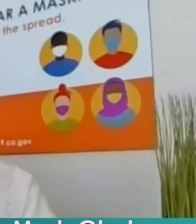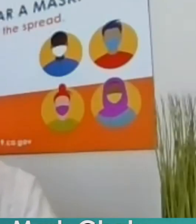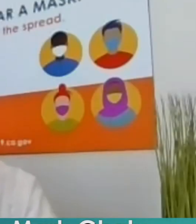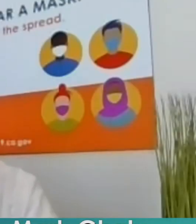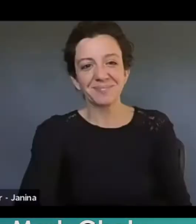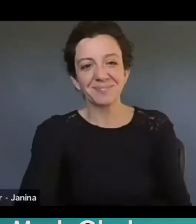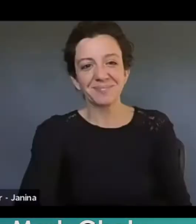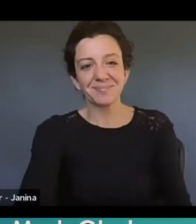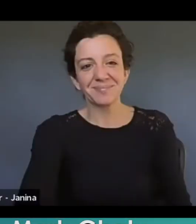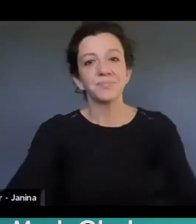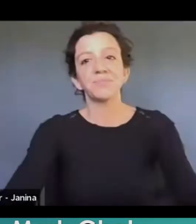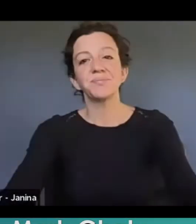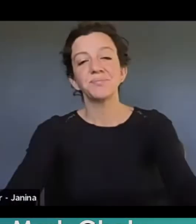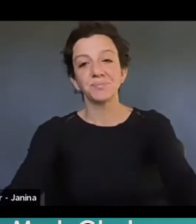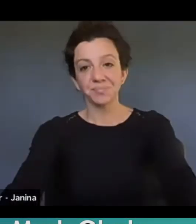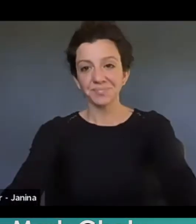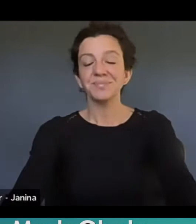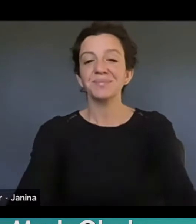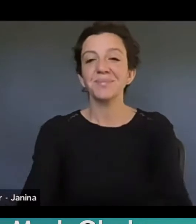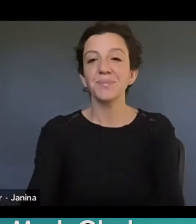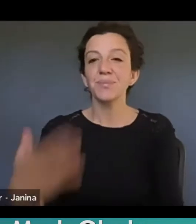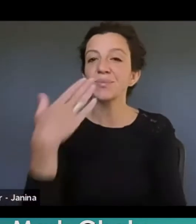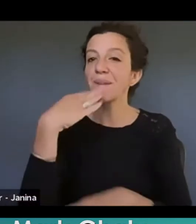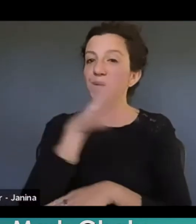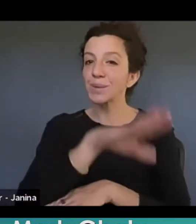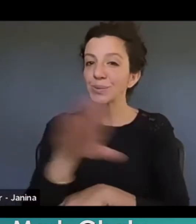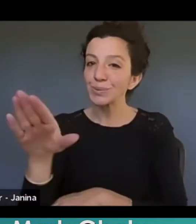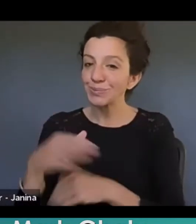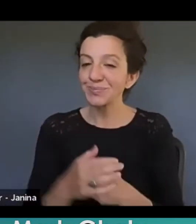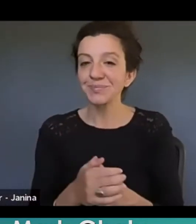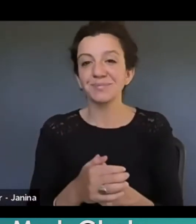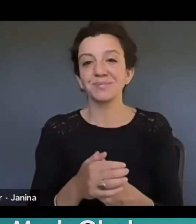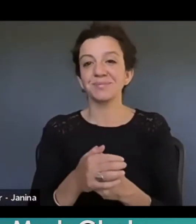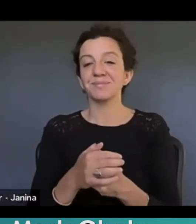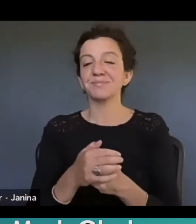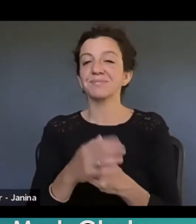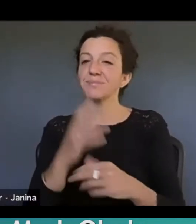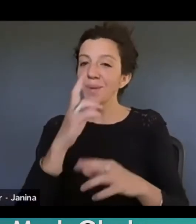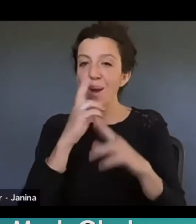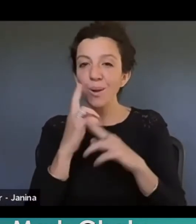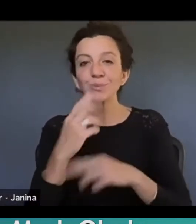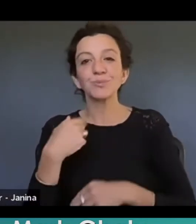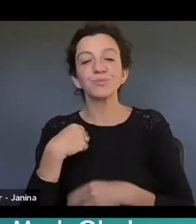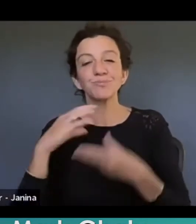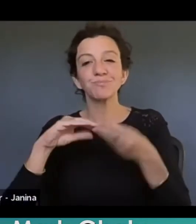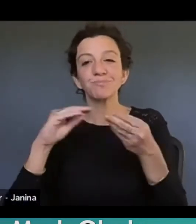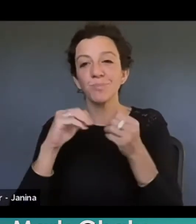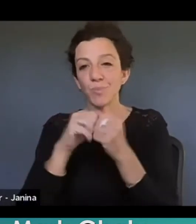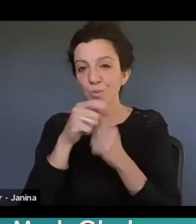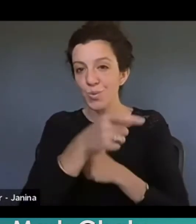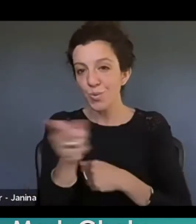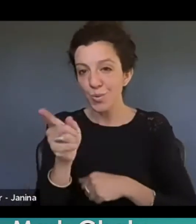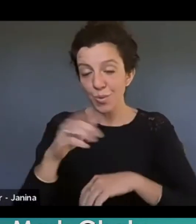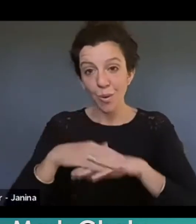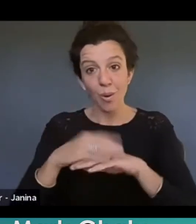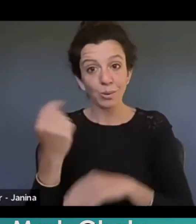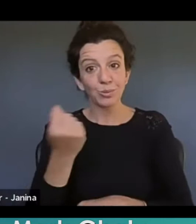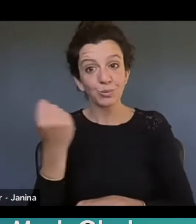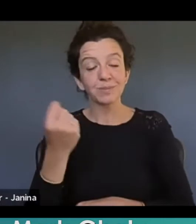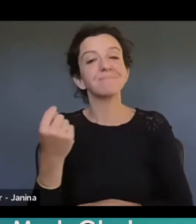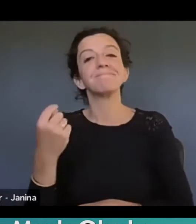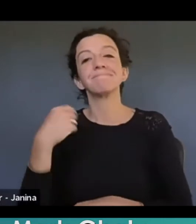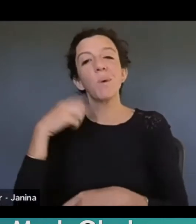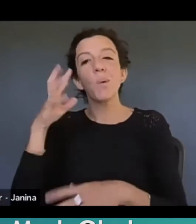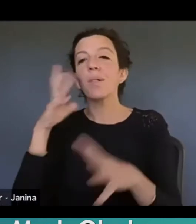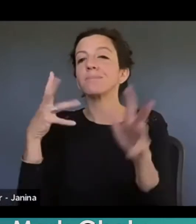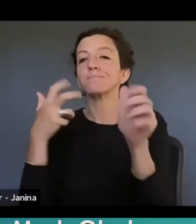Good afternoon, everyone. As always, it's nice to be with you on a Tuesday. I look forward to the update today. I'm going to